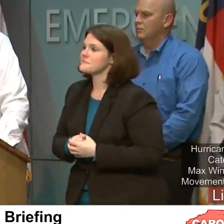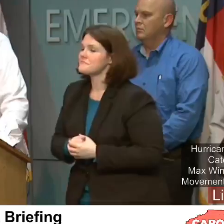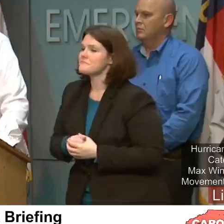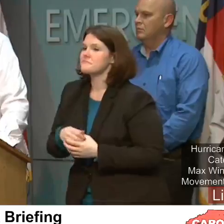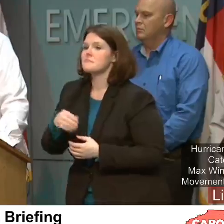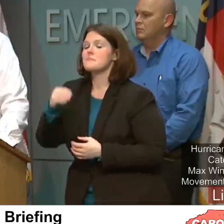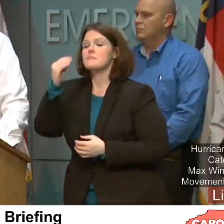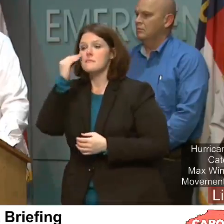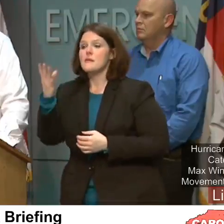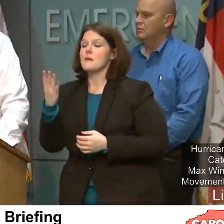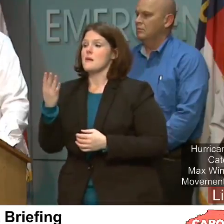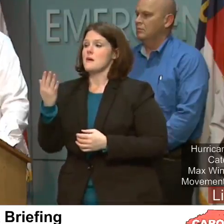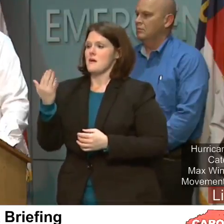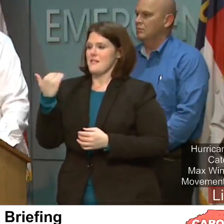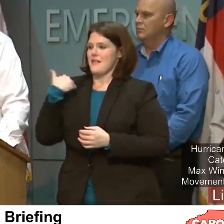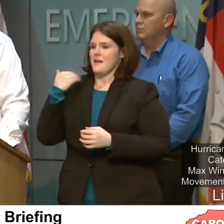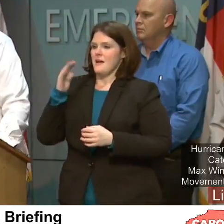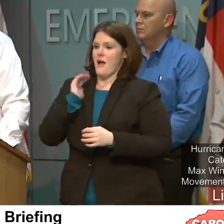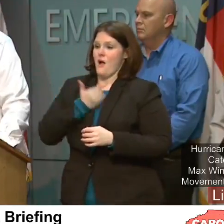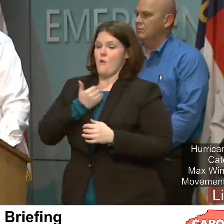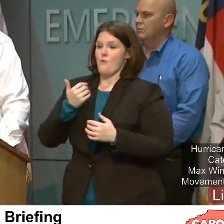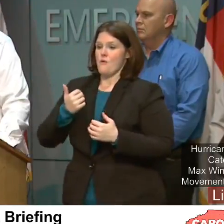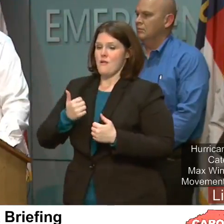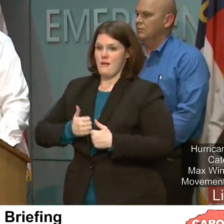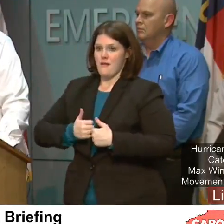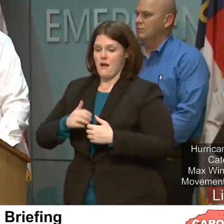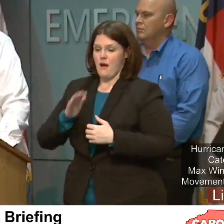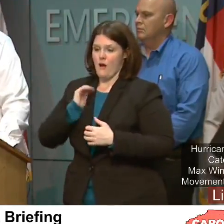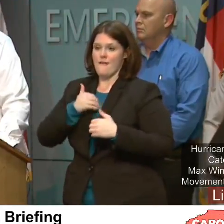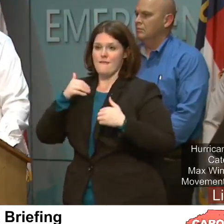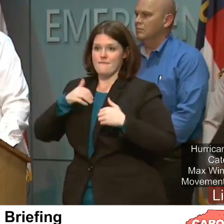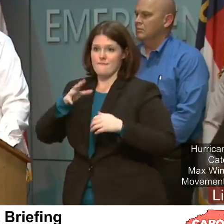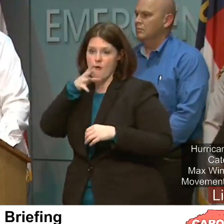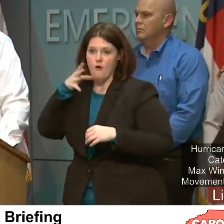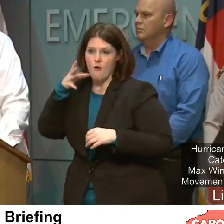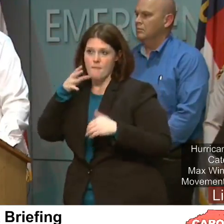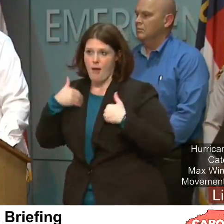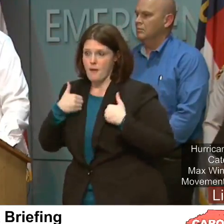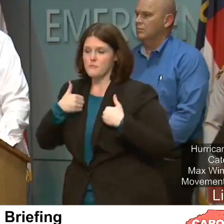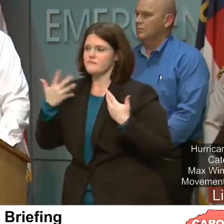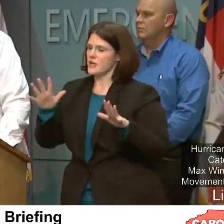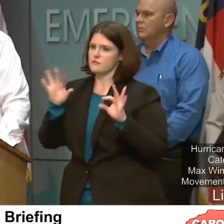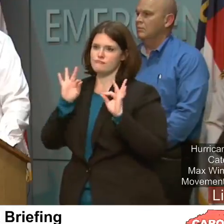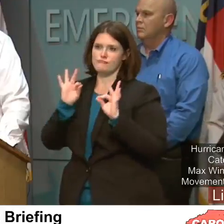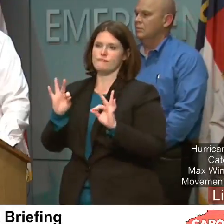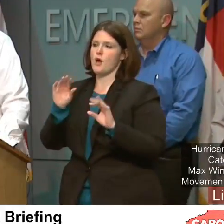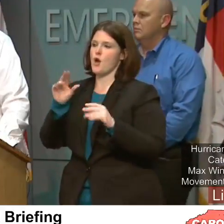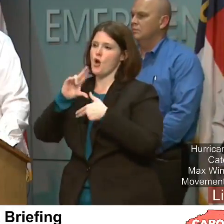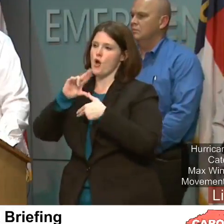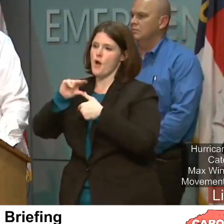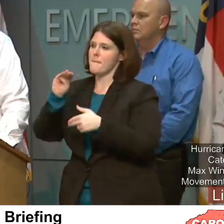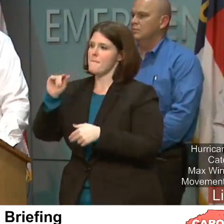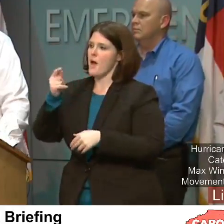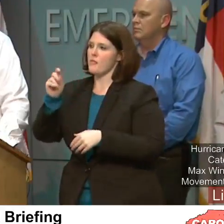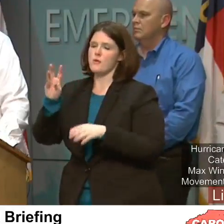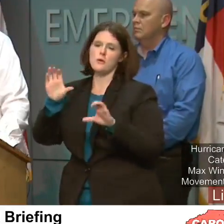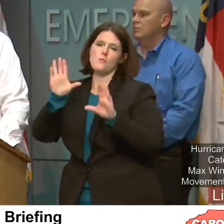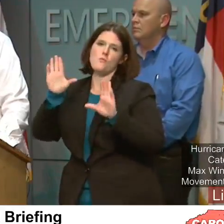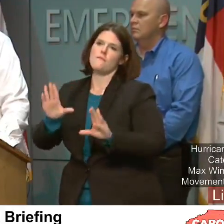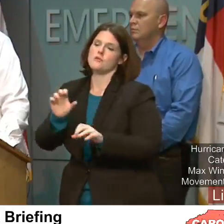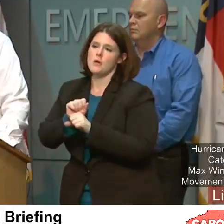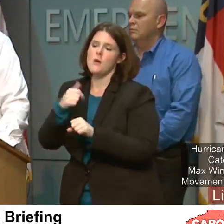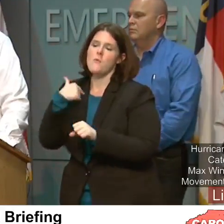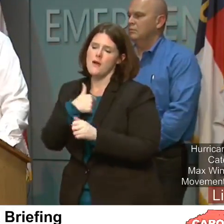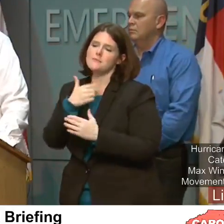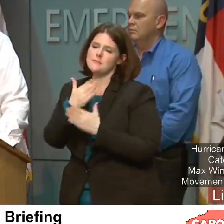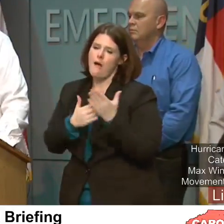that our livestock industry did a phenomenal job with Hurricane Matthew, and even though we had a few